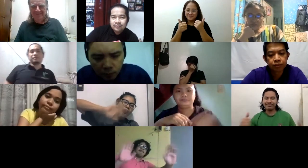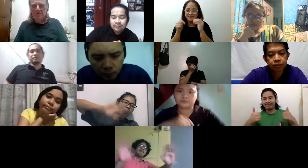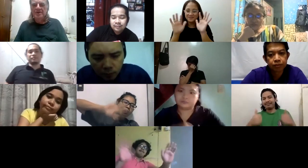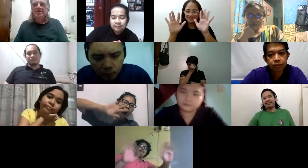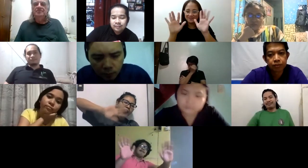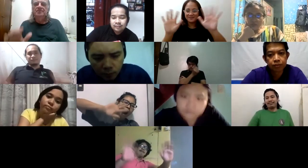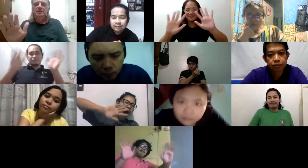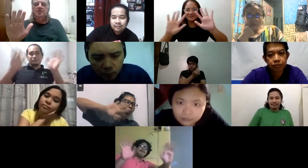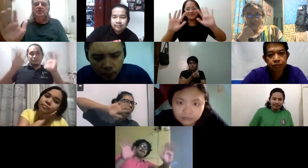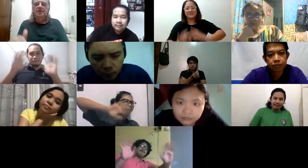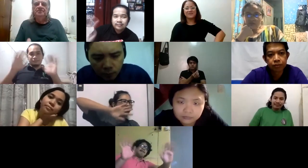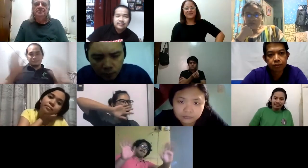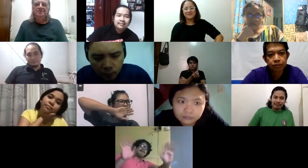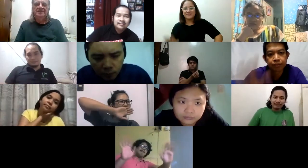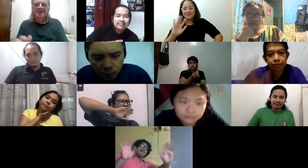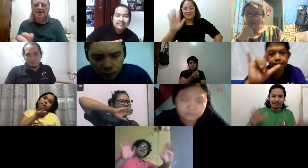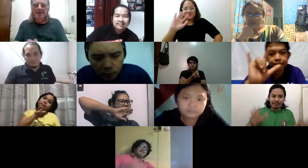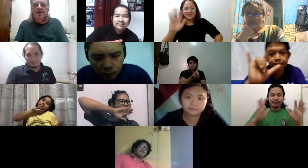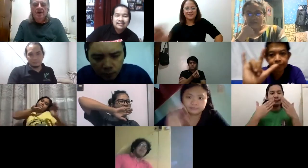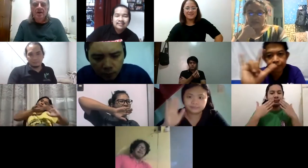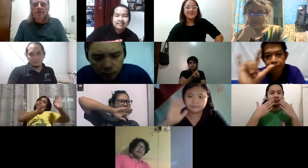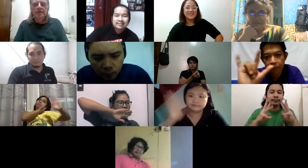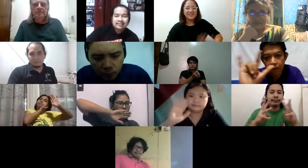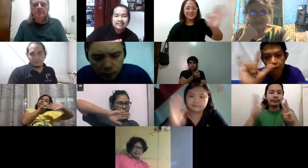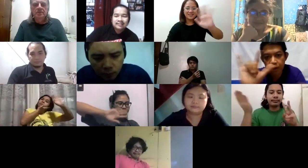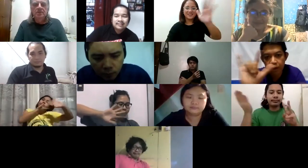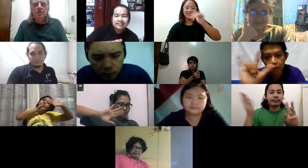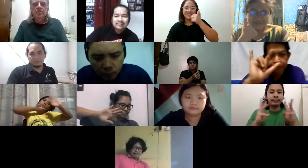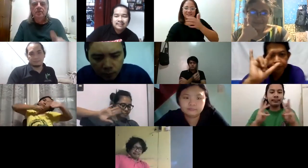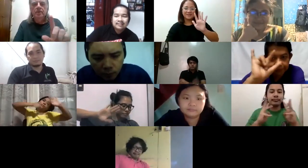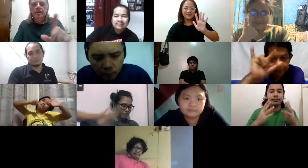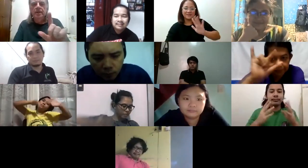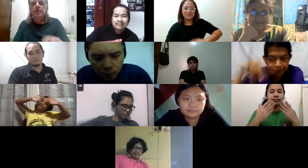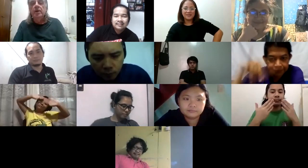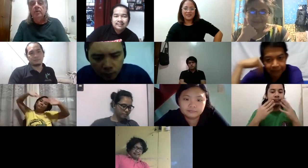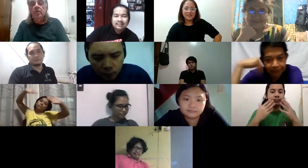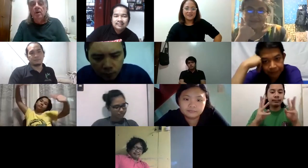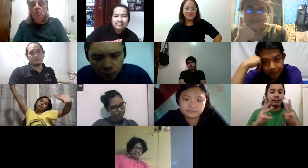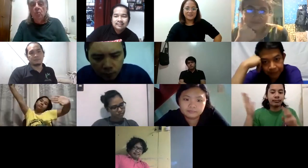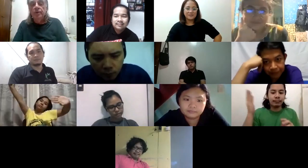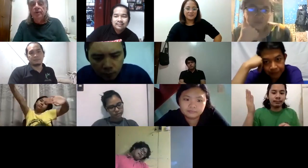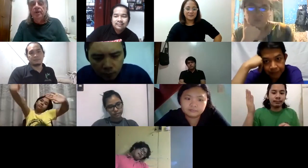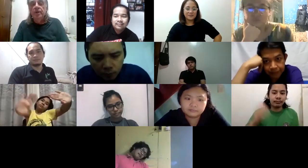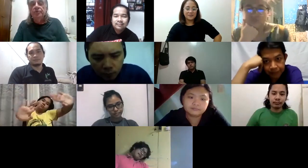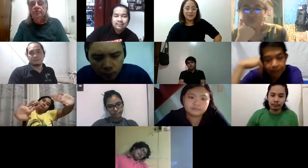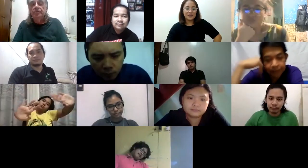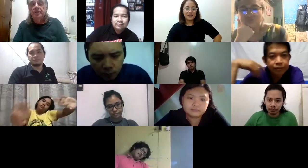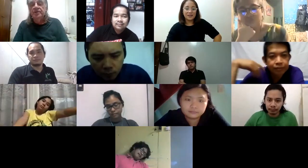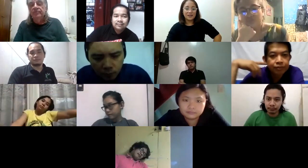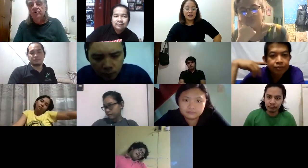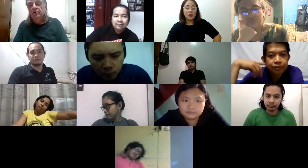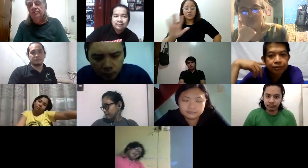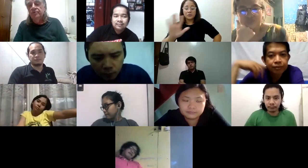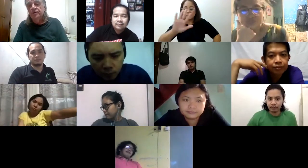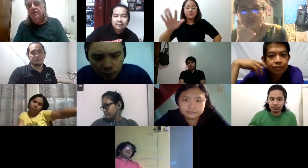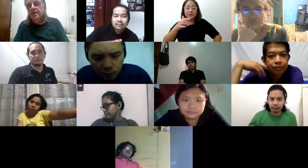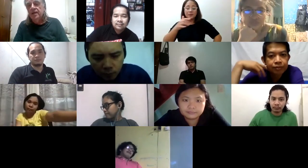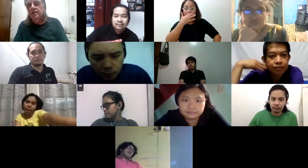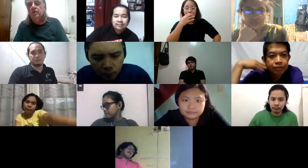Okay, see you then. Okay, so anyway, when we go through this, if you go through it tonight or we go